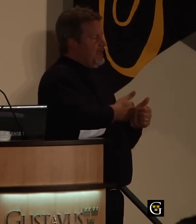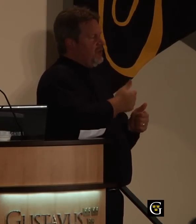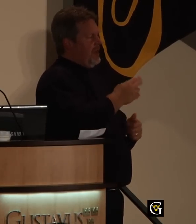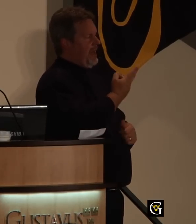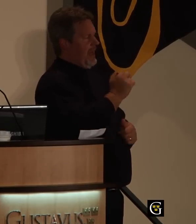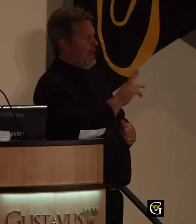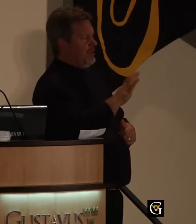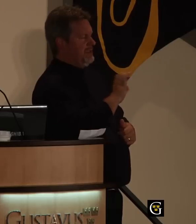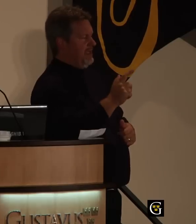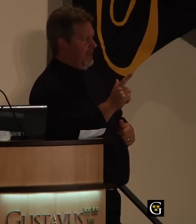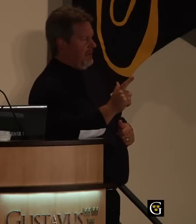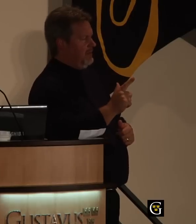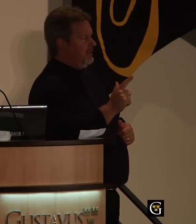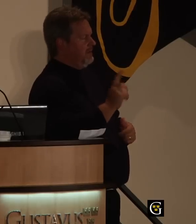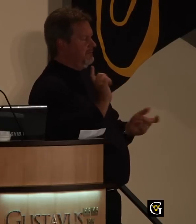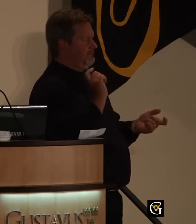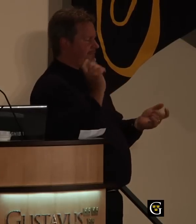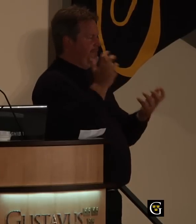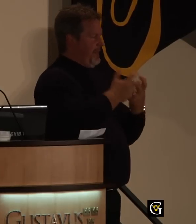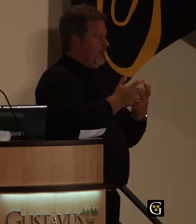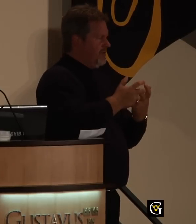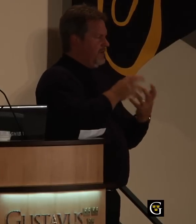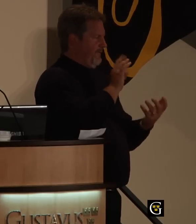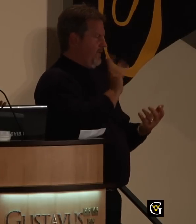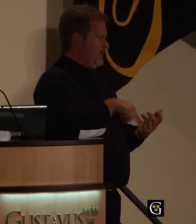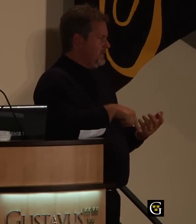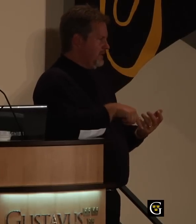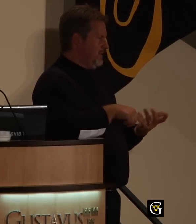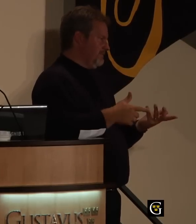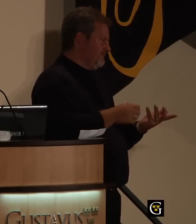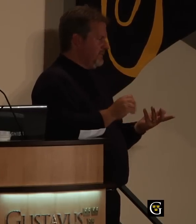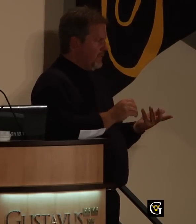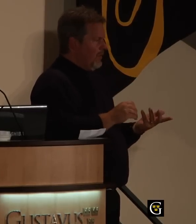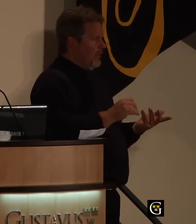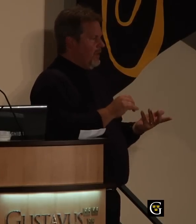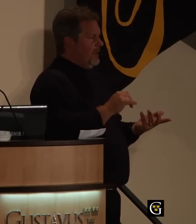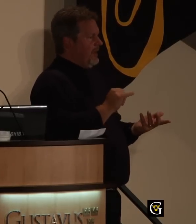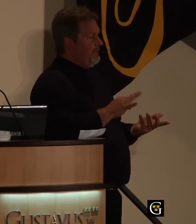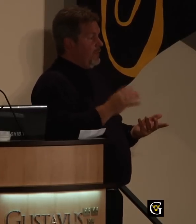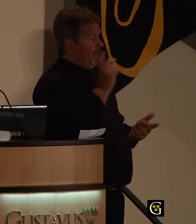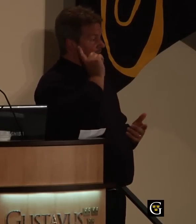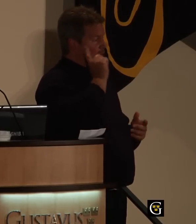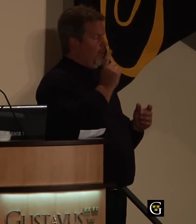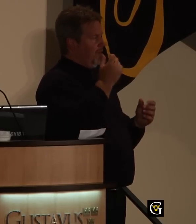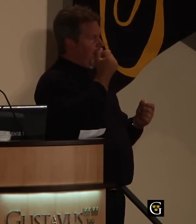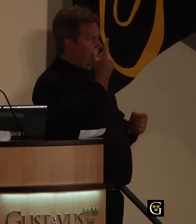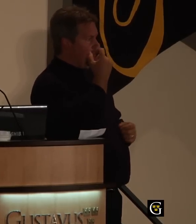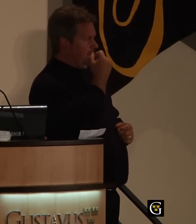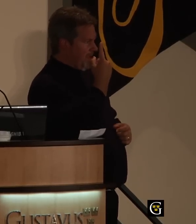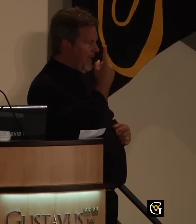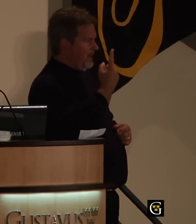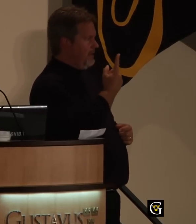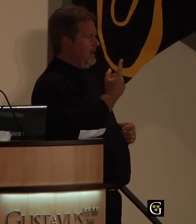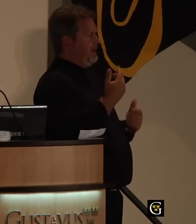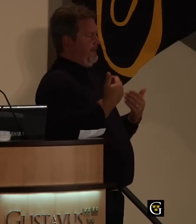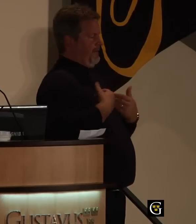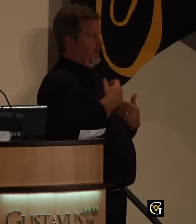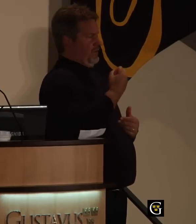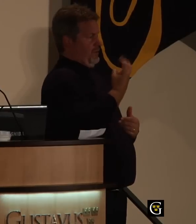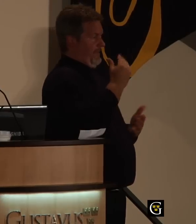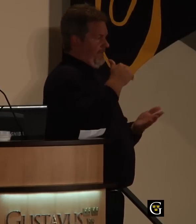frequency. So very roughly, a normal ear can hear, can distinguish, or rather has 12,500